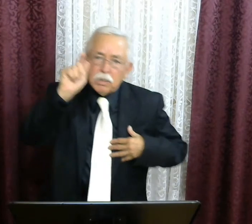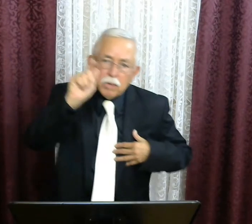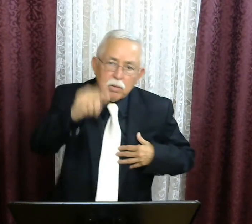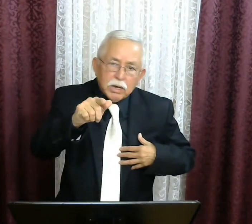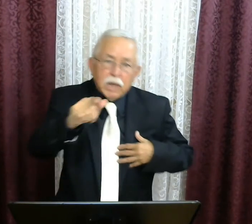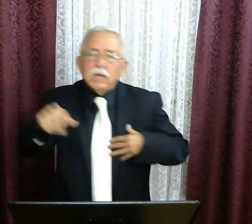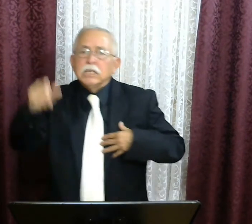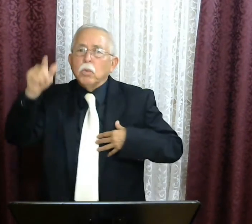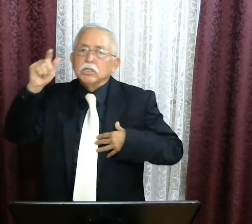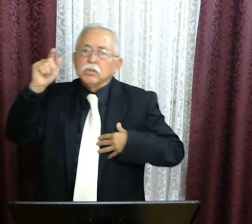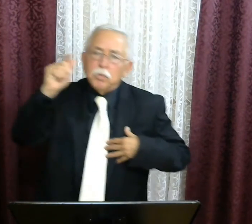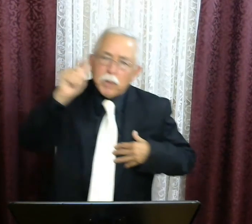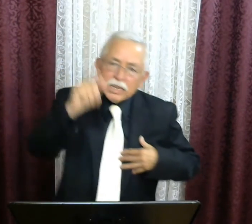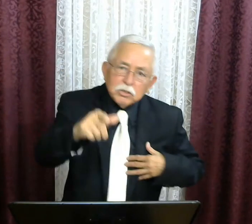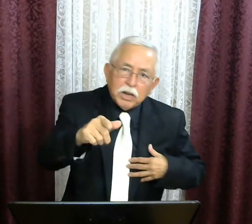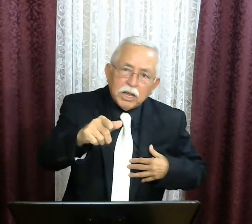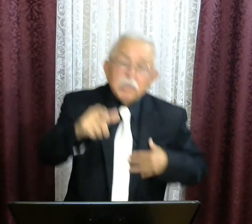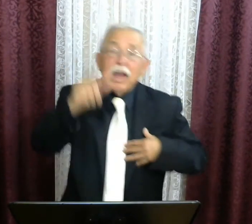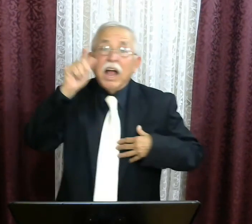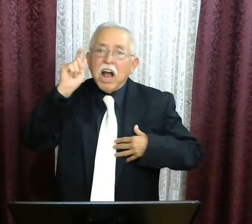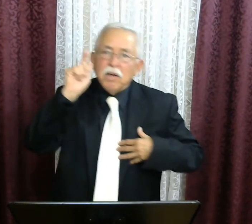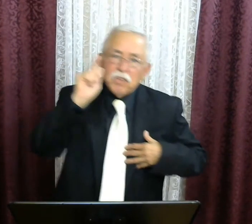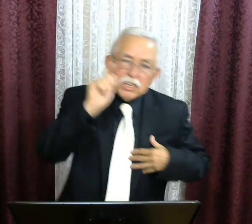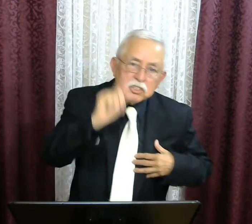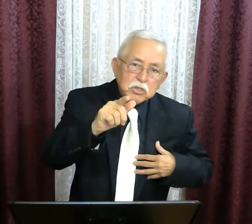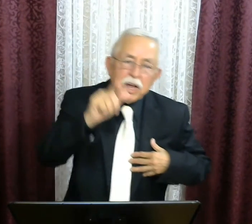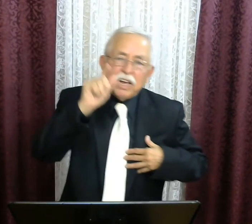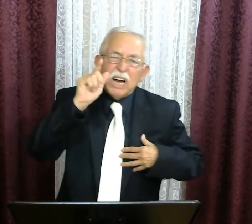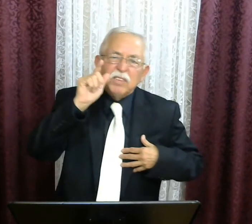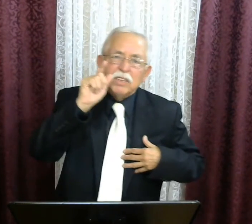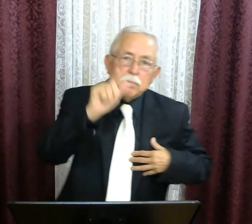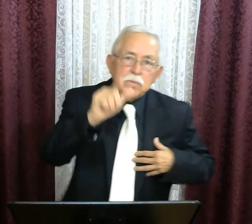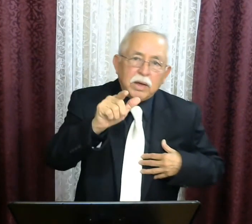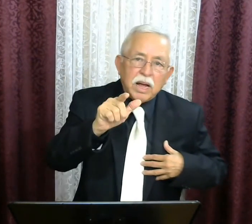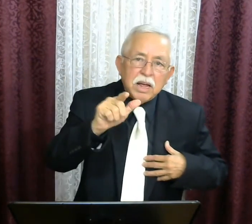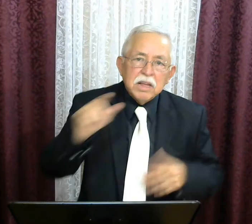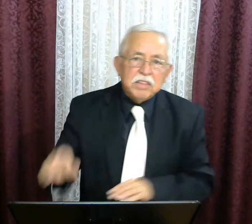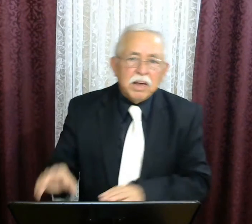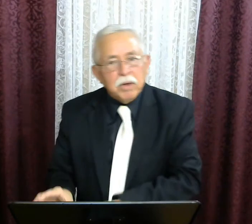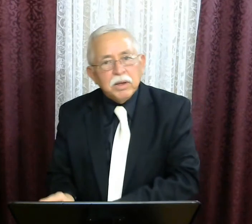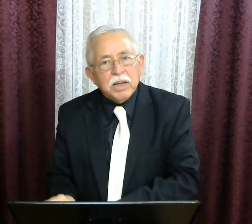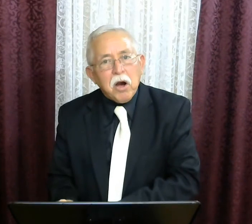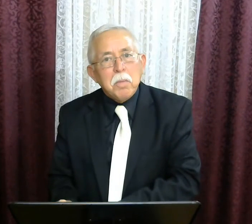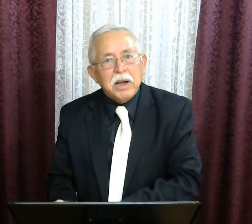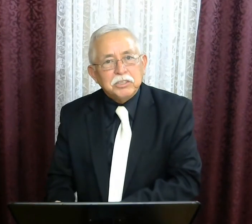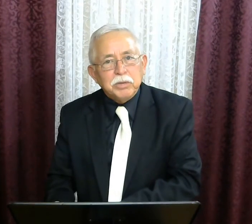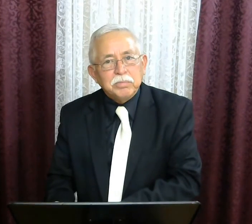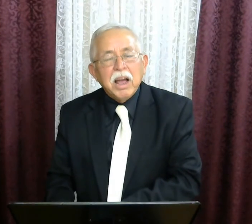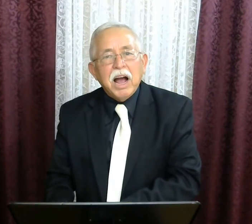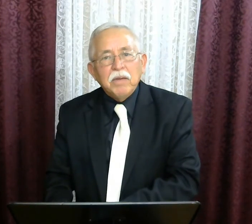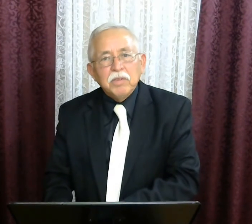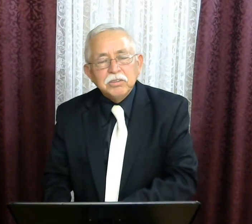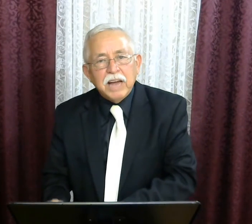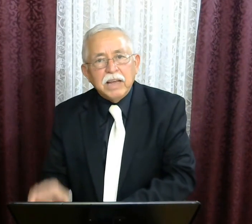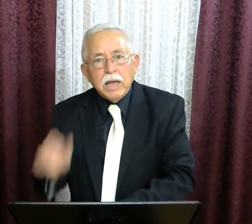America is a wonderful place to live. God bless you and God bless America, the America of my dream. Have a good night, and I